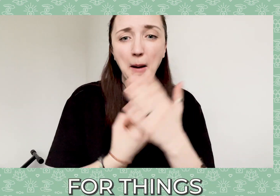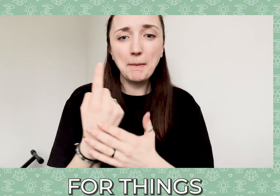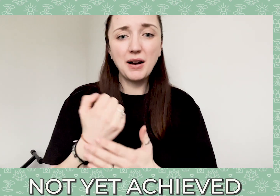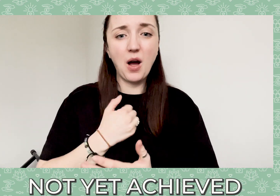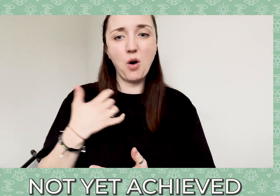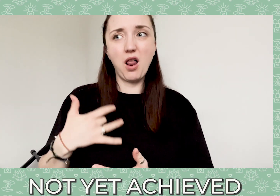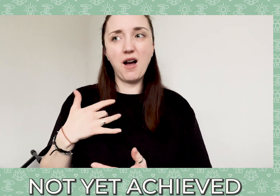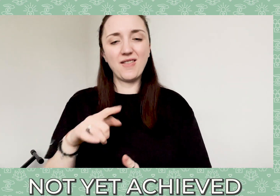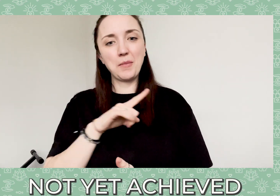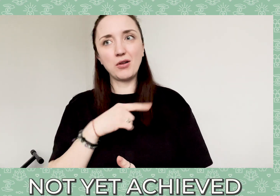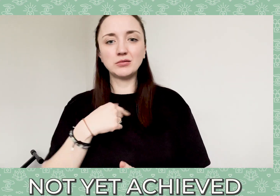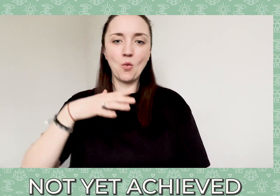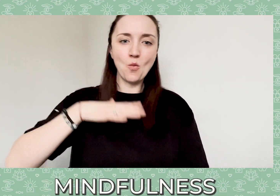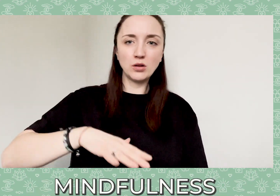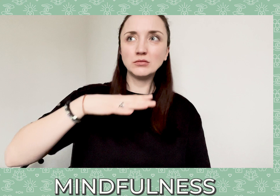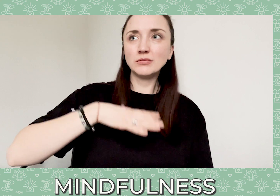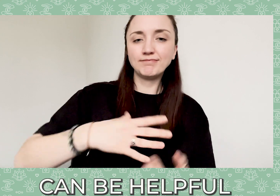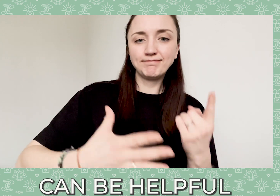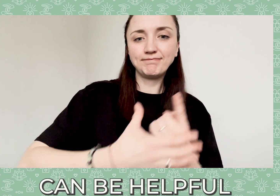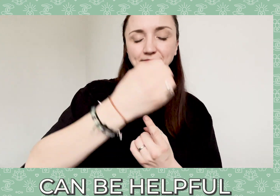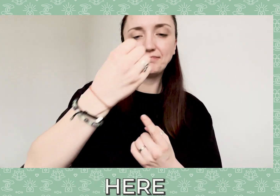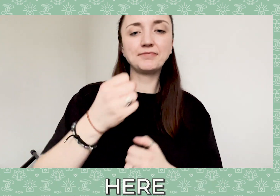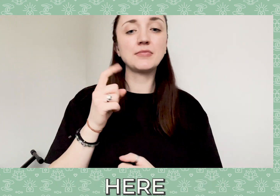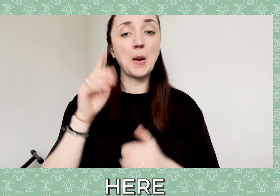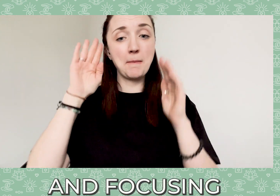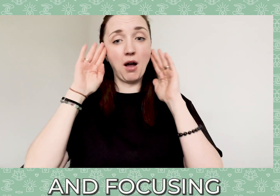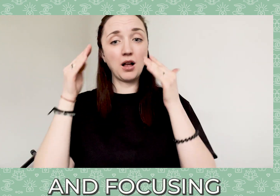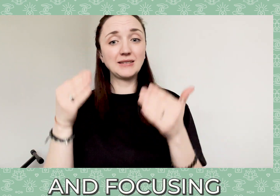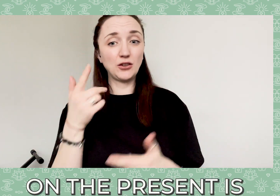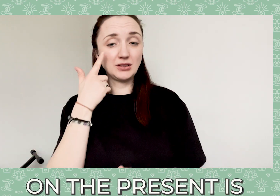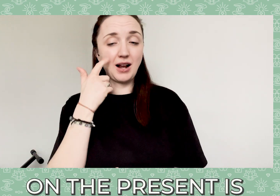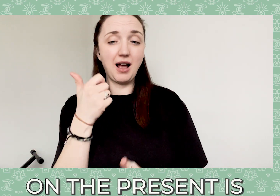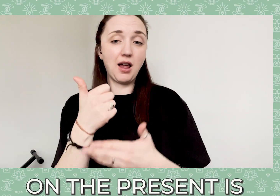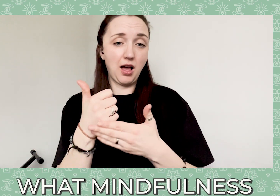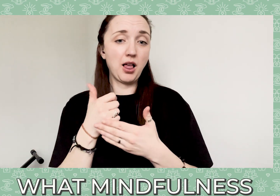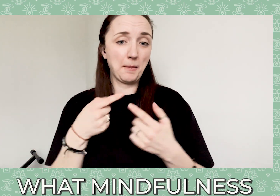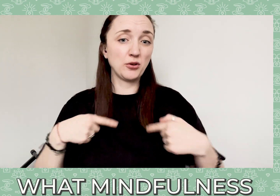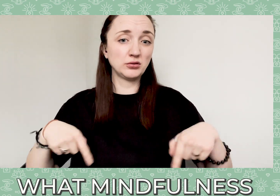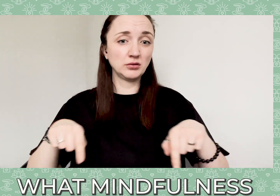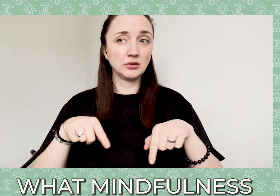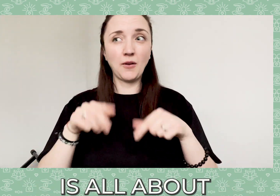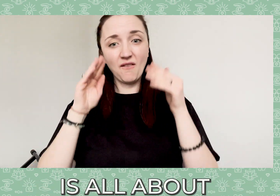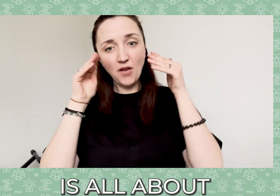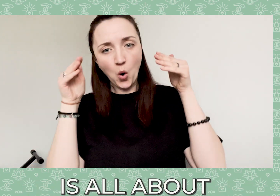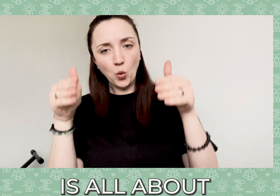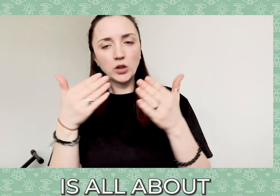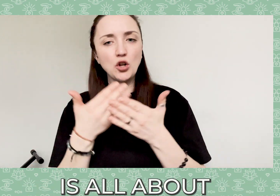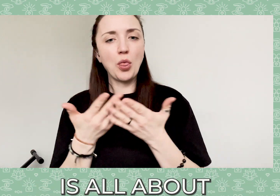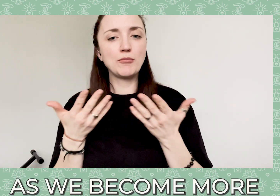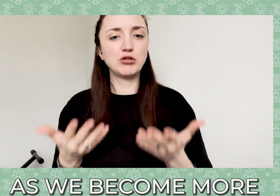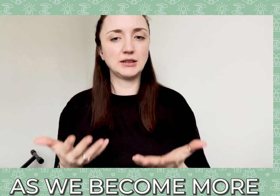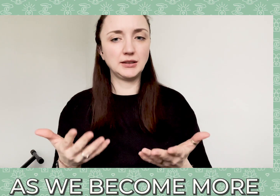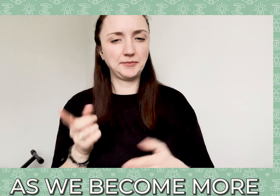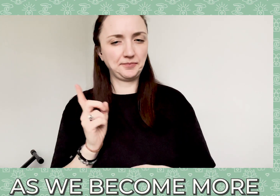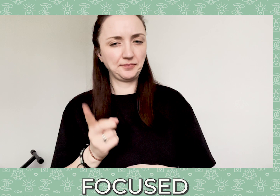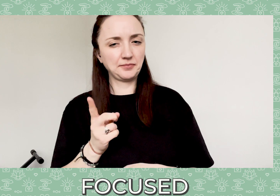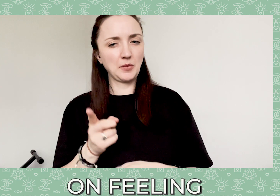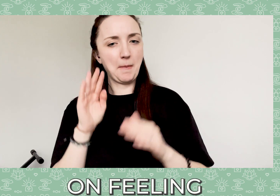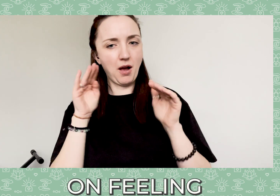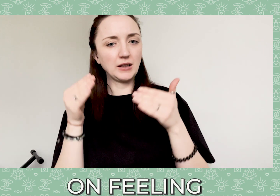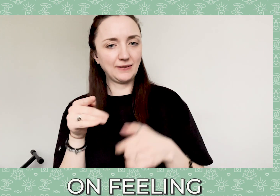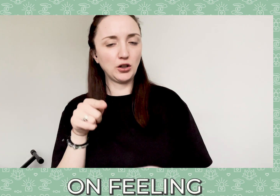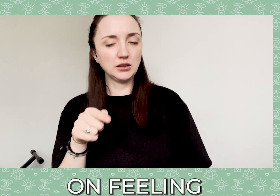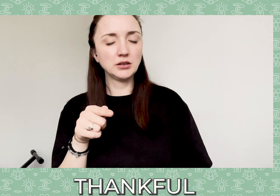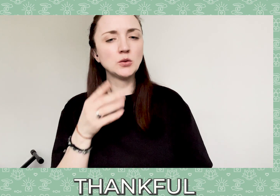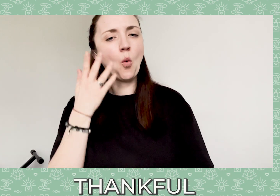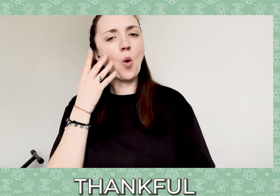craving for things not yet achieved. Mindfulness can be helpful here, and focusing on the present is what mindfulness is all about. As we become more focused